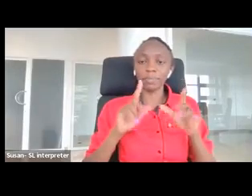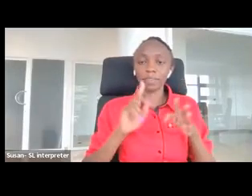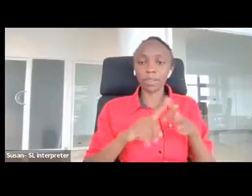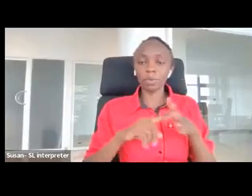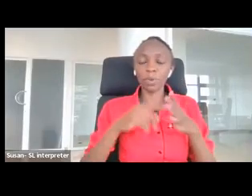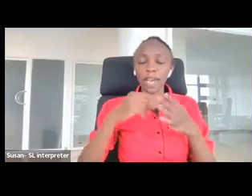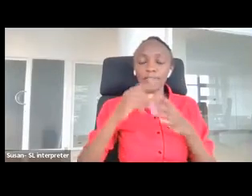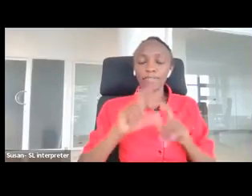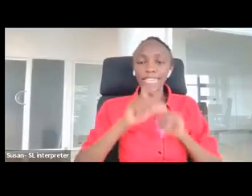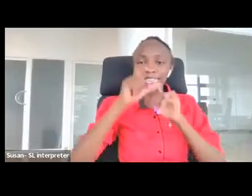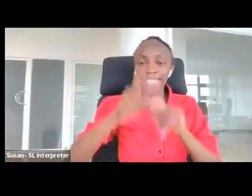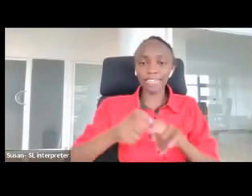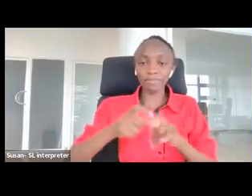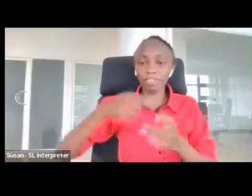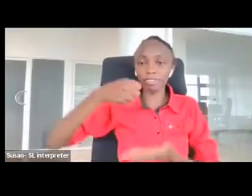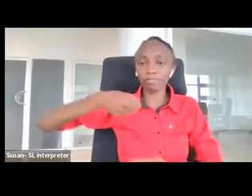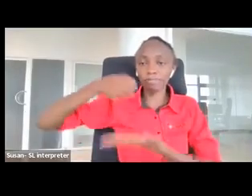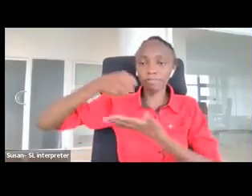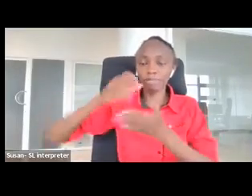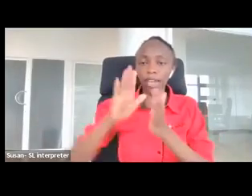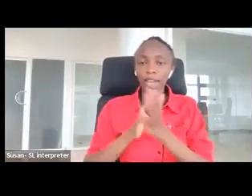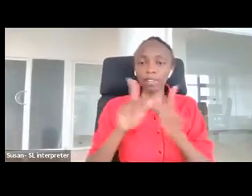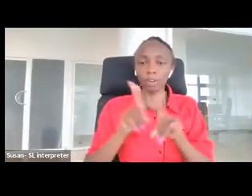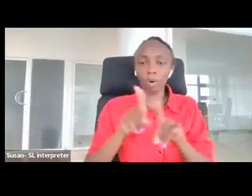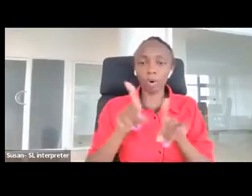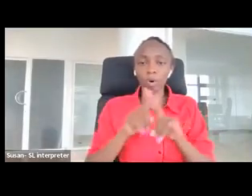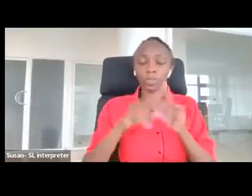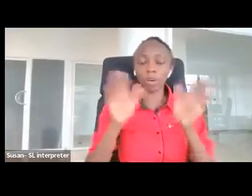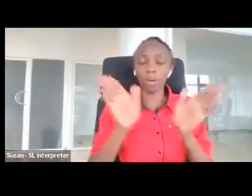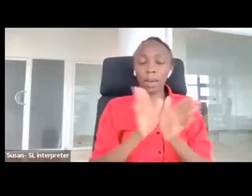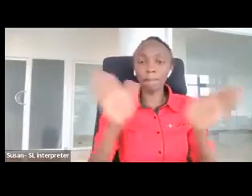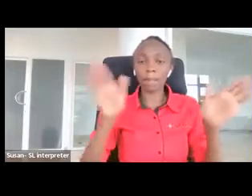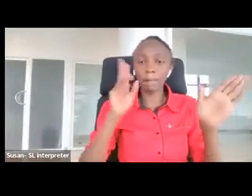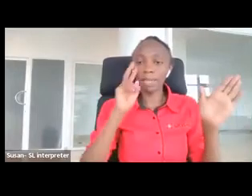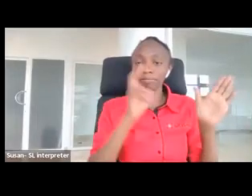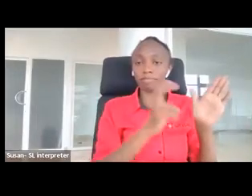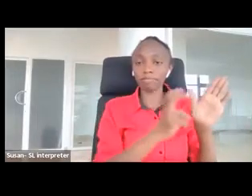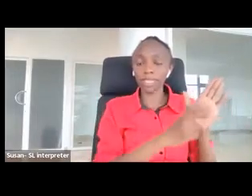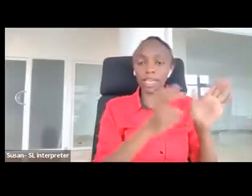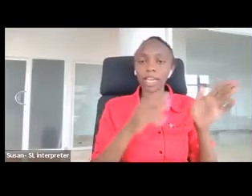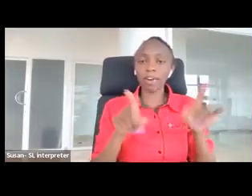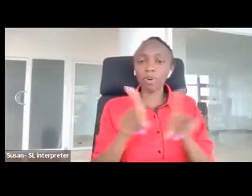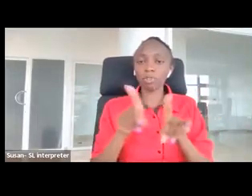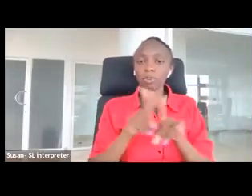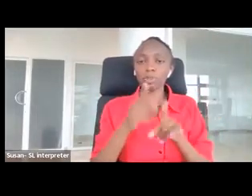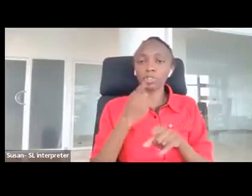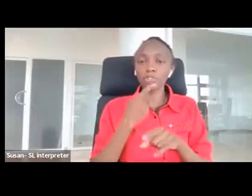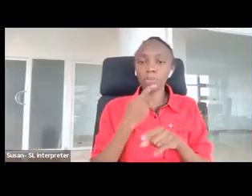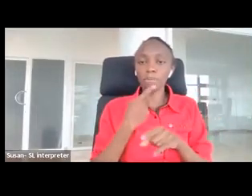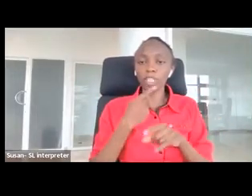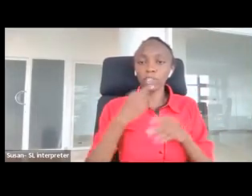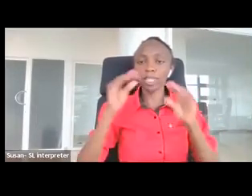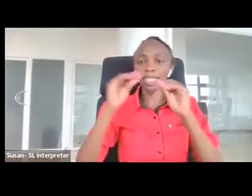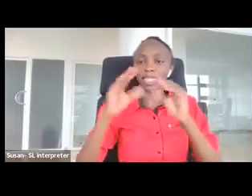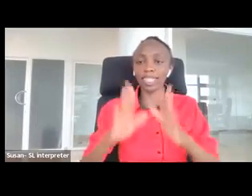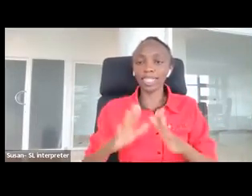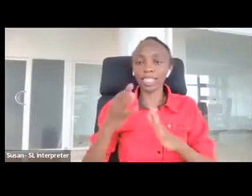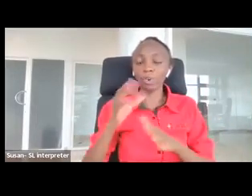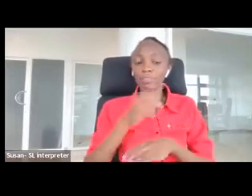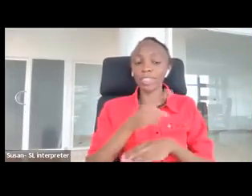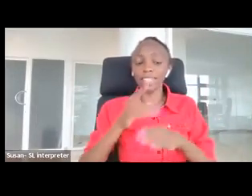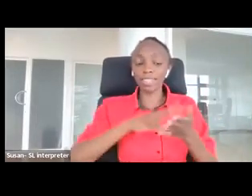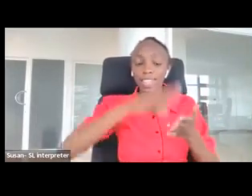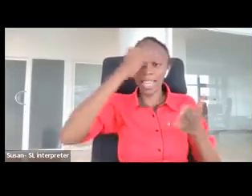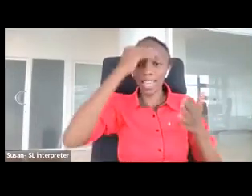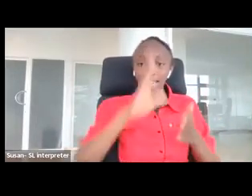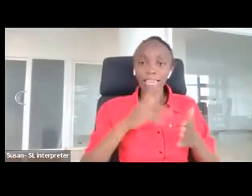hampers, and they'll also be receiving public recognition. And I'd also like to let us know that the teachers of these learners who have won